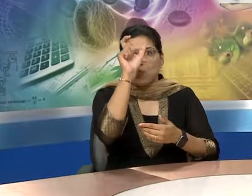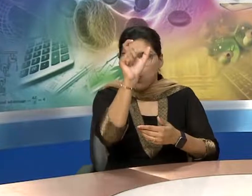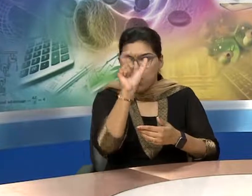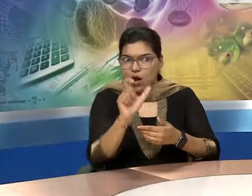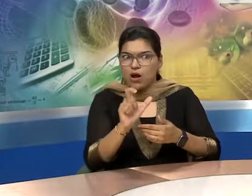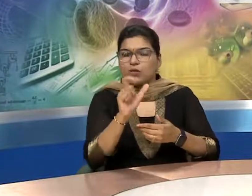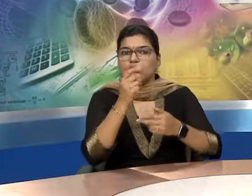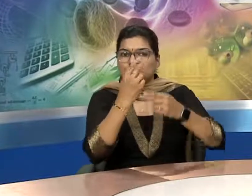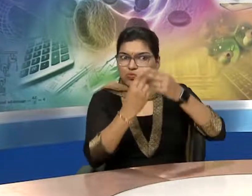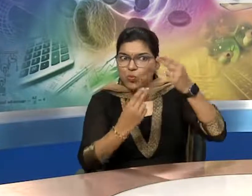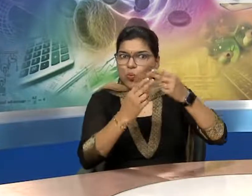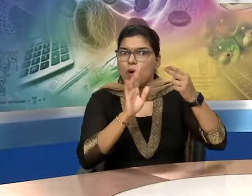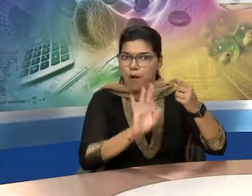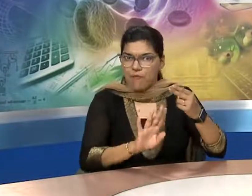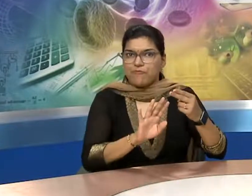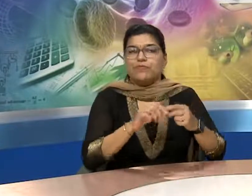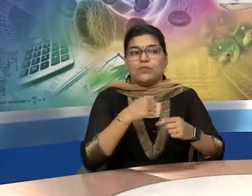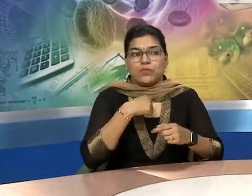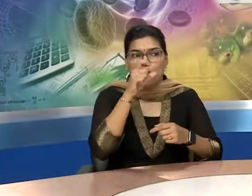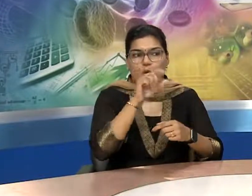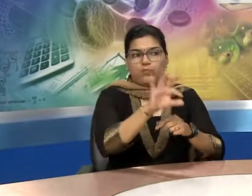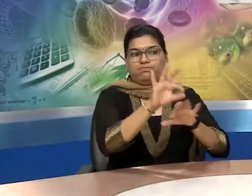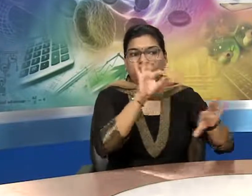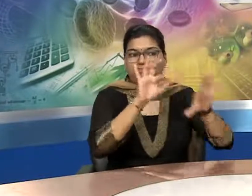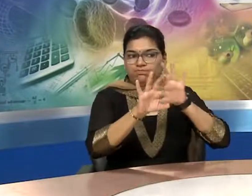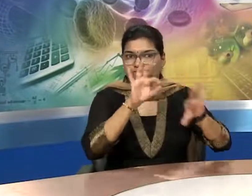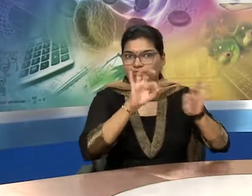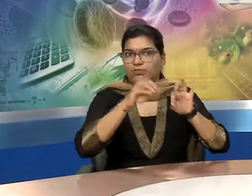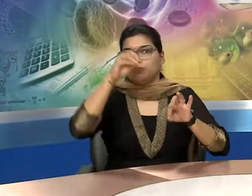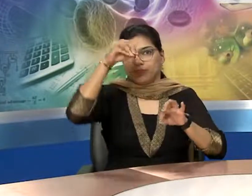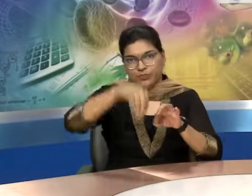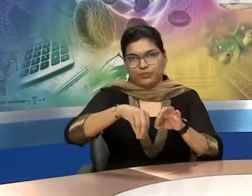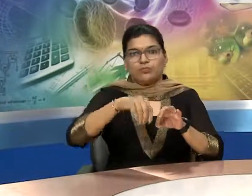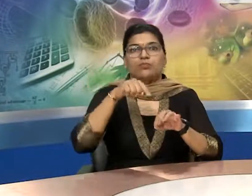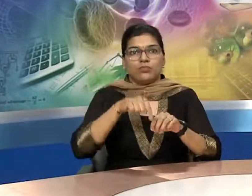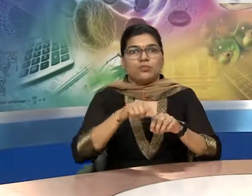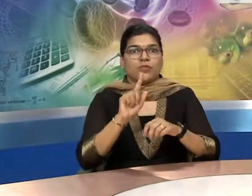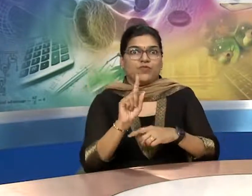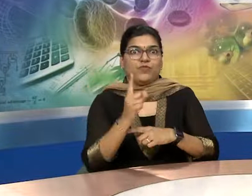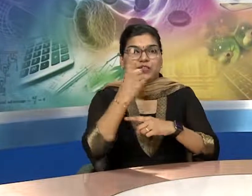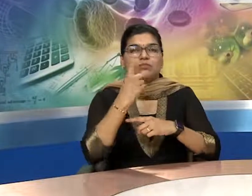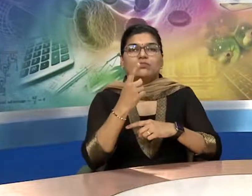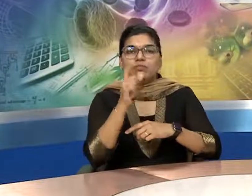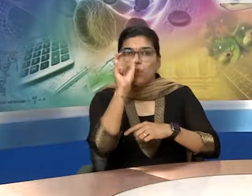First, we will be doing glossary from this lesson.